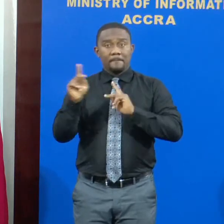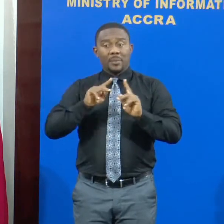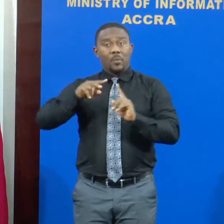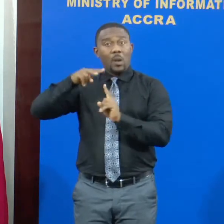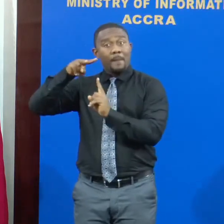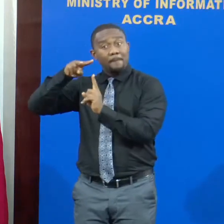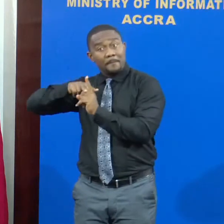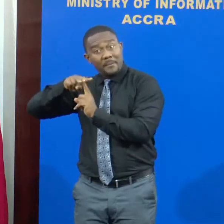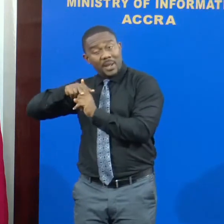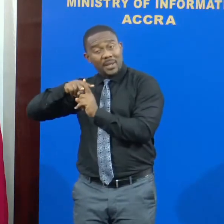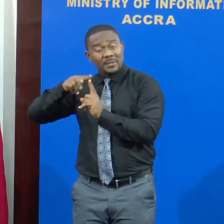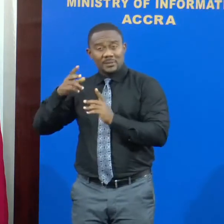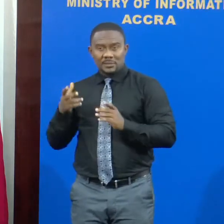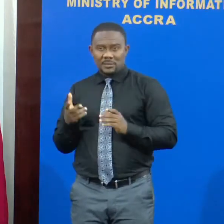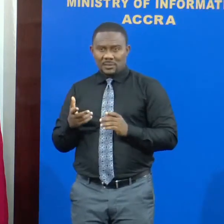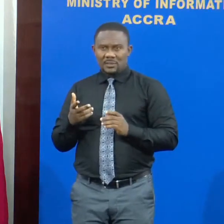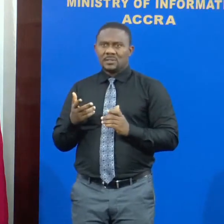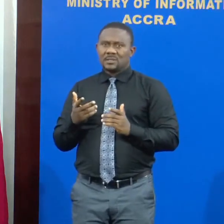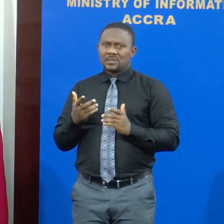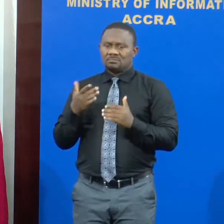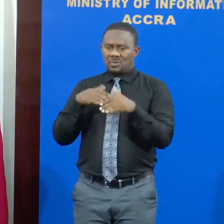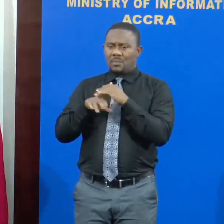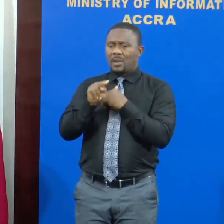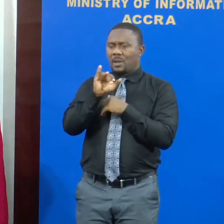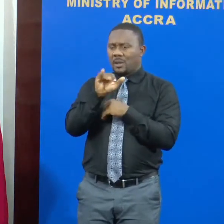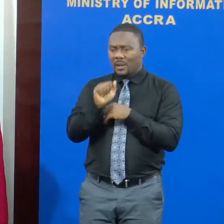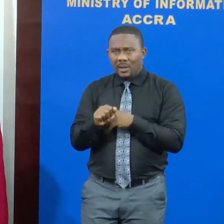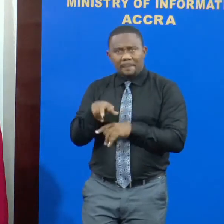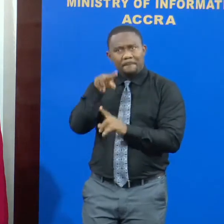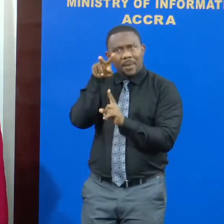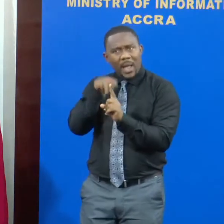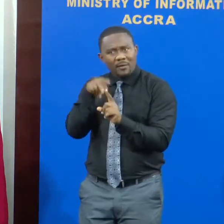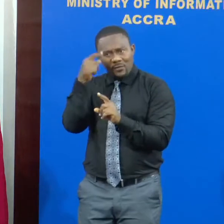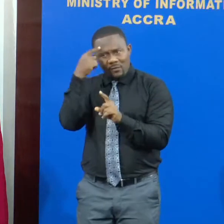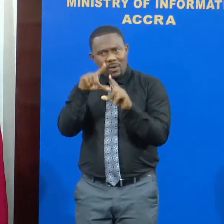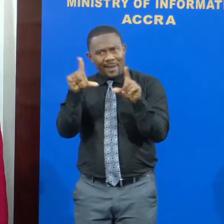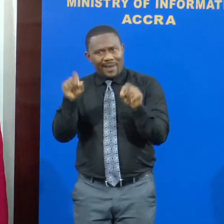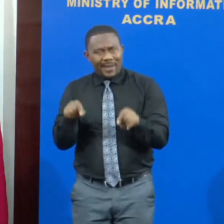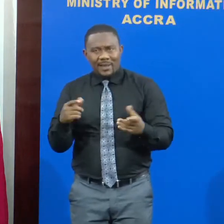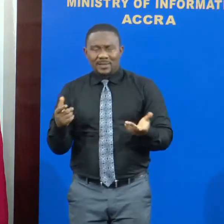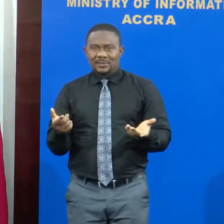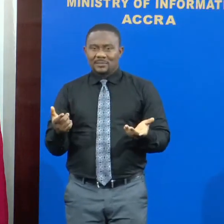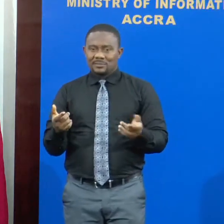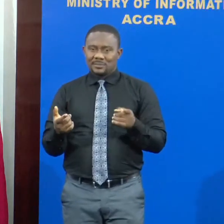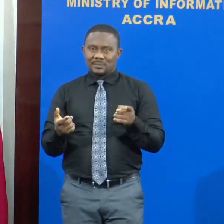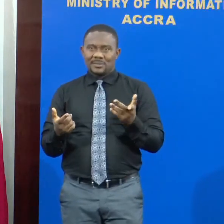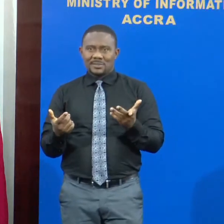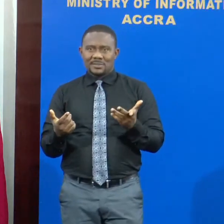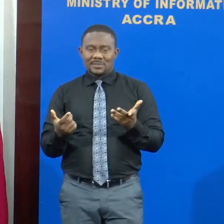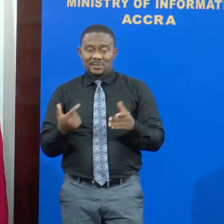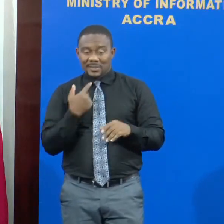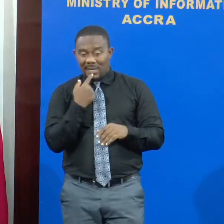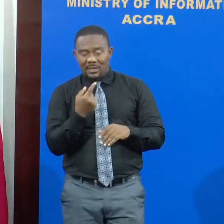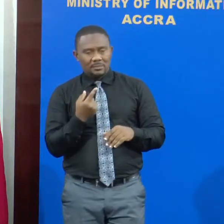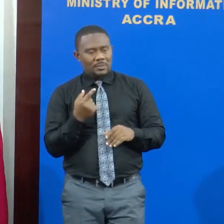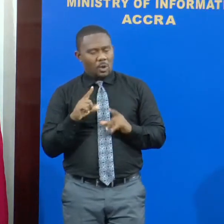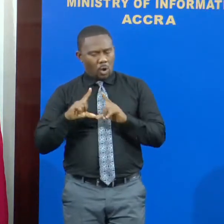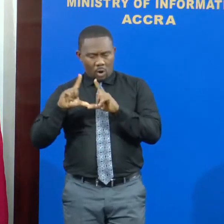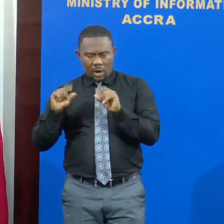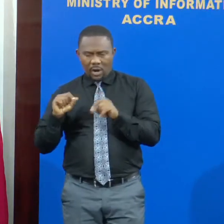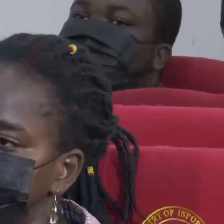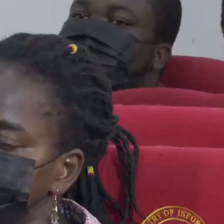applied, that is, they've gone to NIA, they've applied for a card, and they say, your card is not ready,